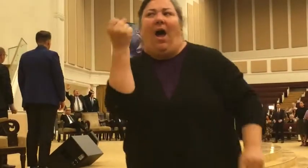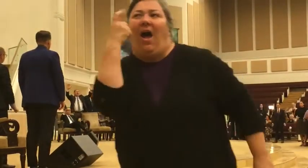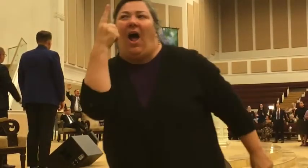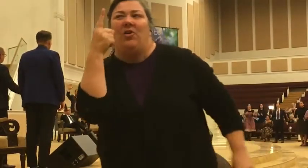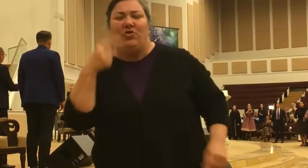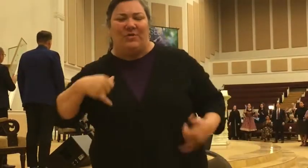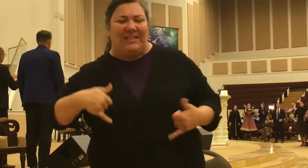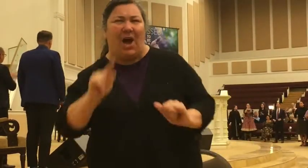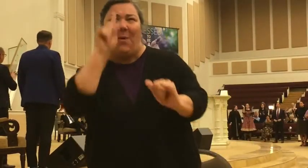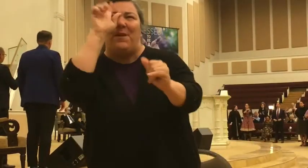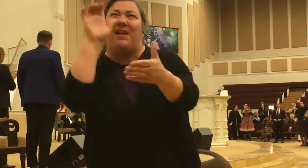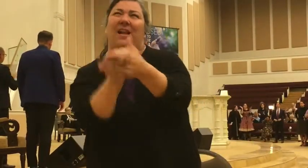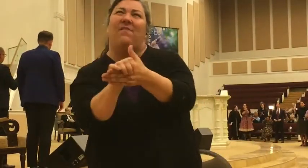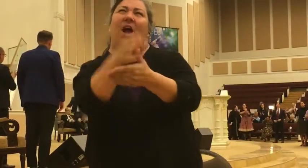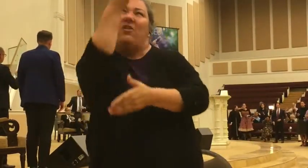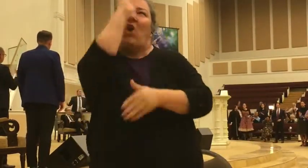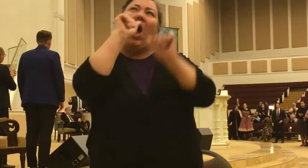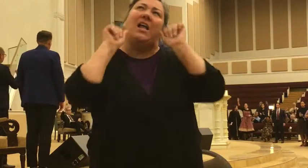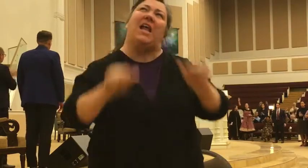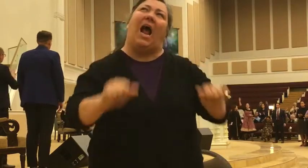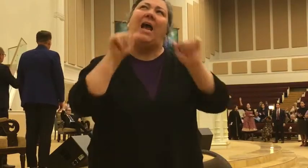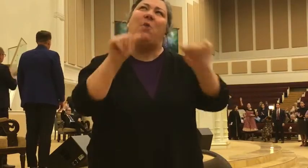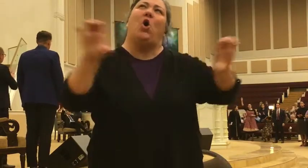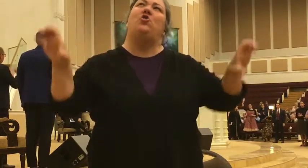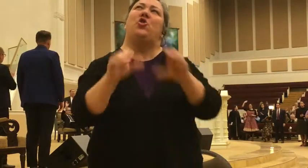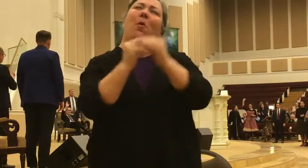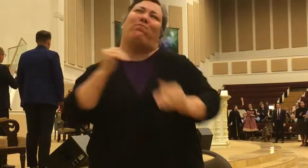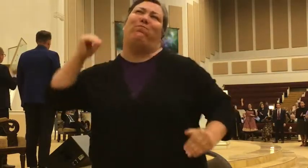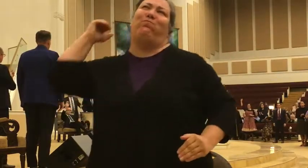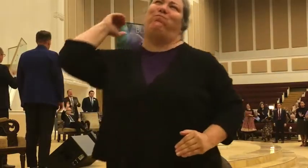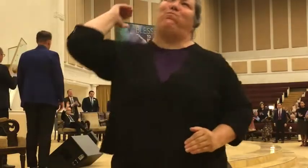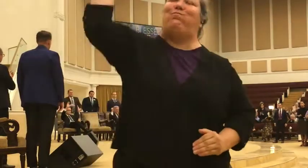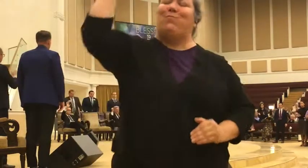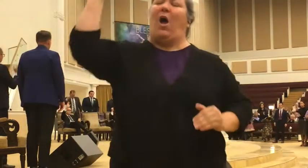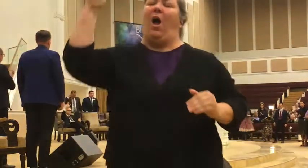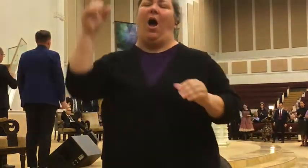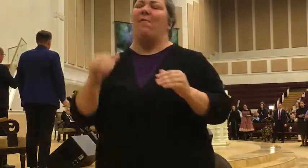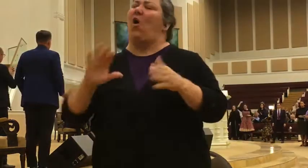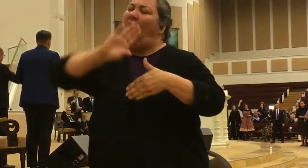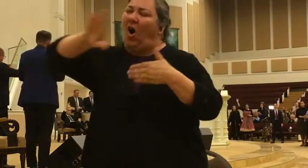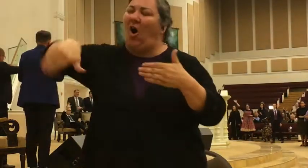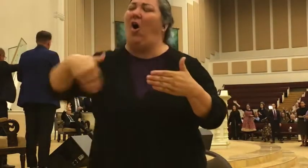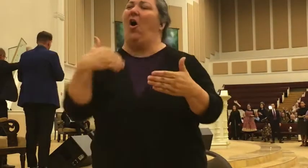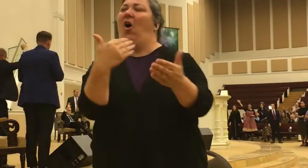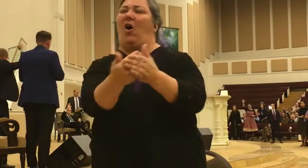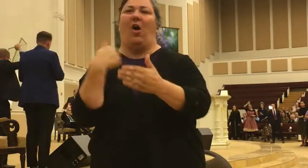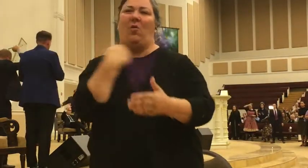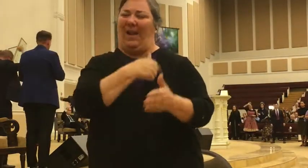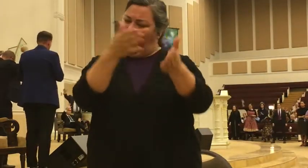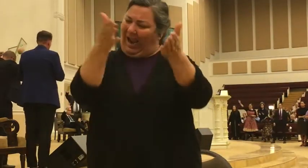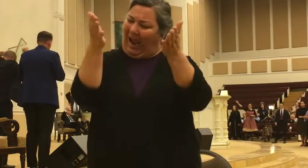still believe that God is able to do exceedingly, abundantly, above all that we